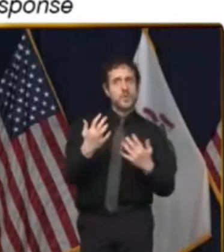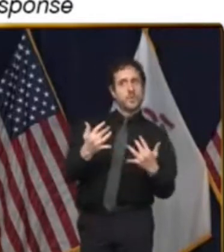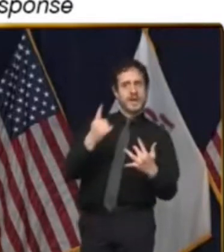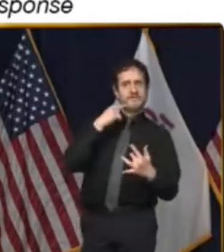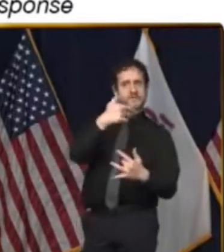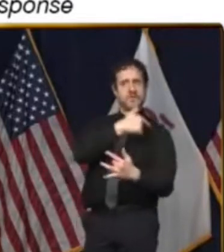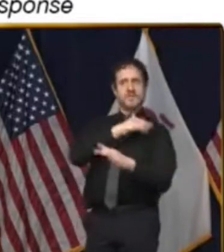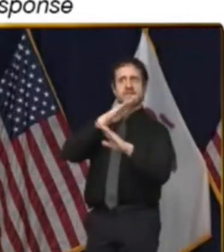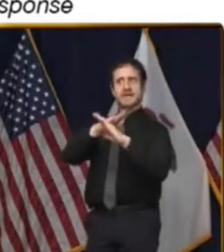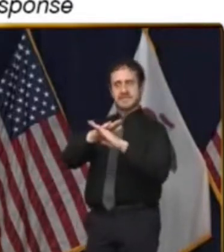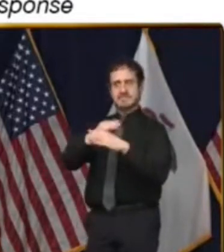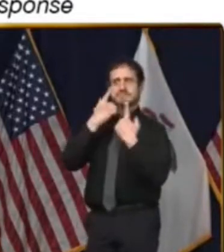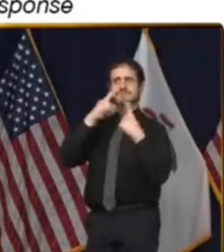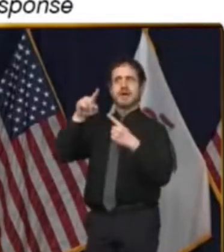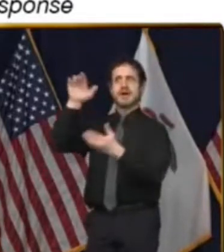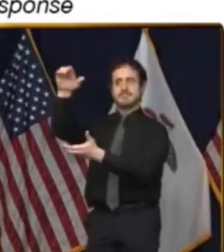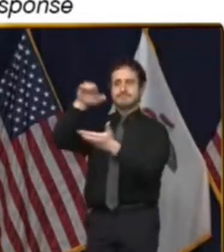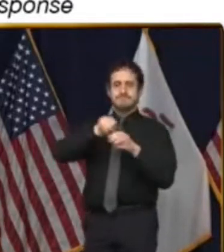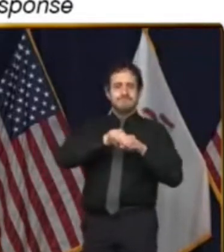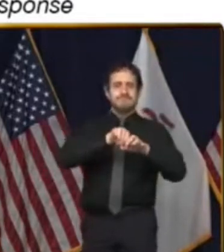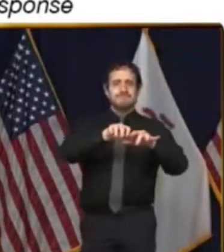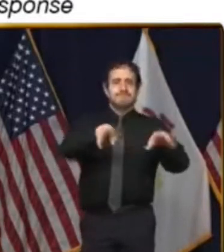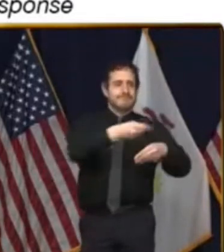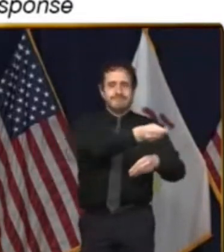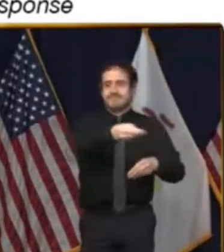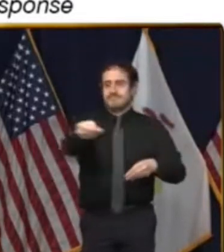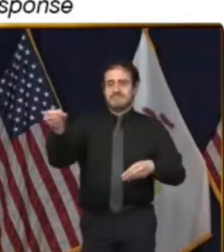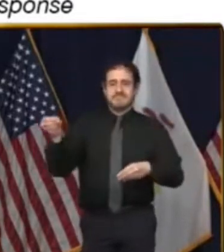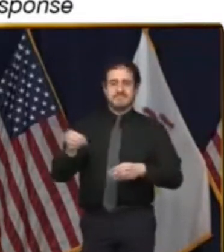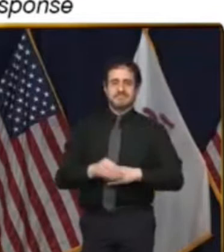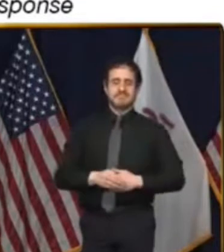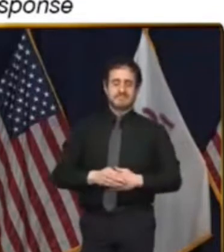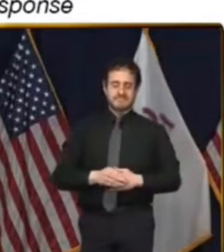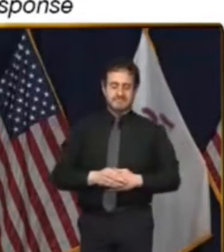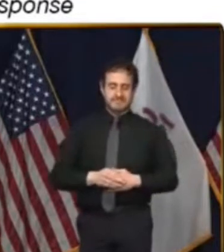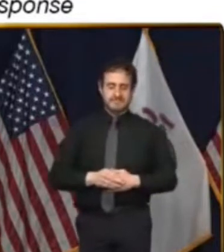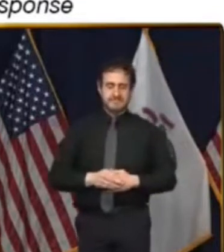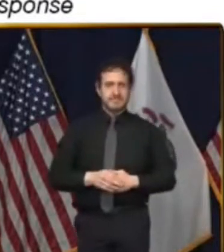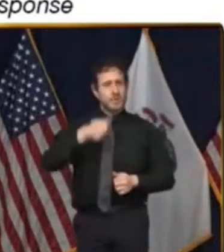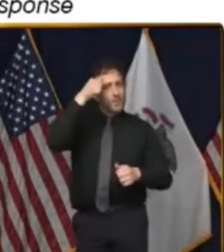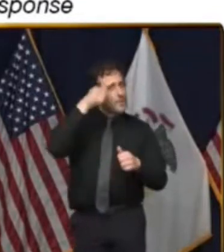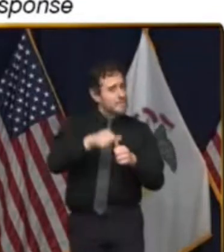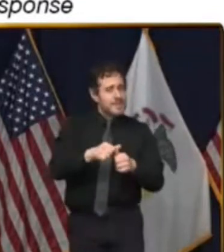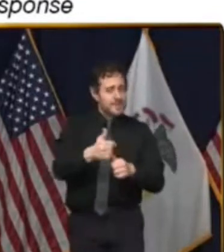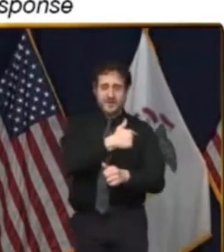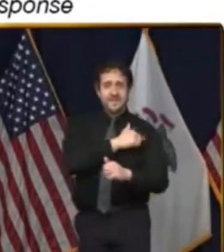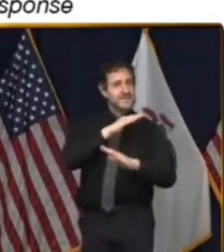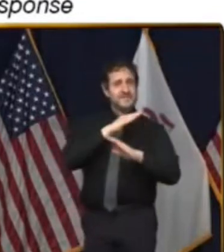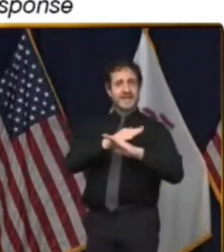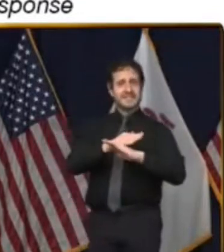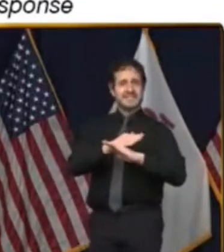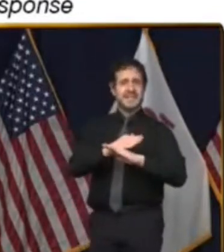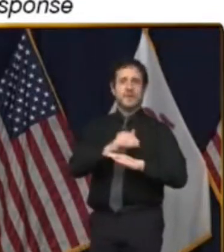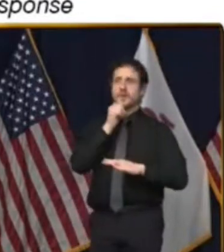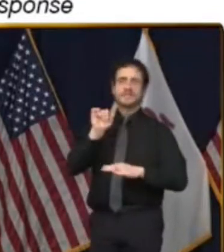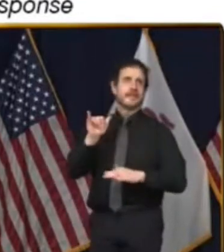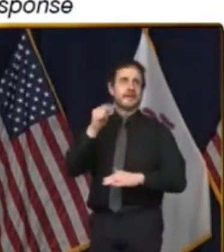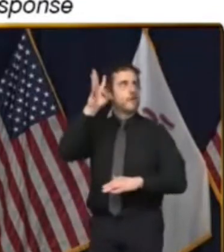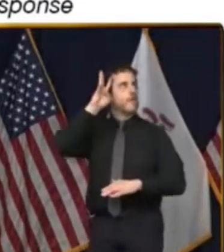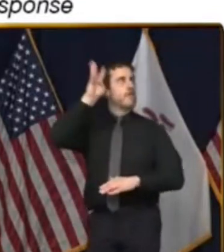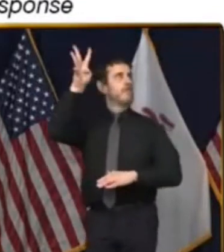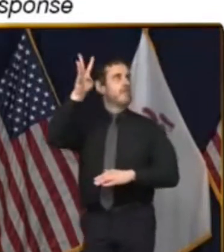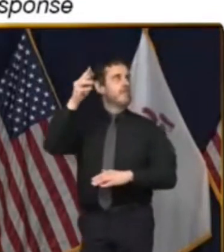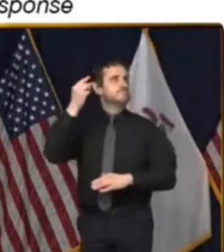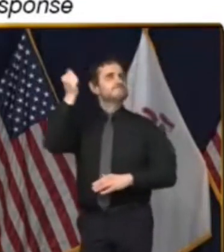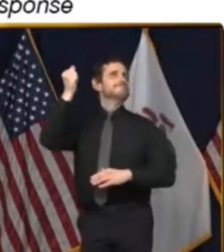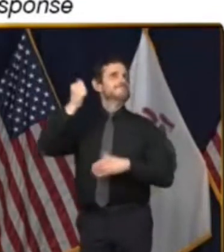available to us all. These are not vaccines that someone just whipped up in a couple of months because, you know, we